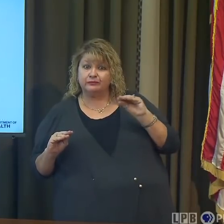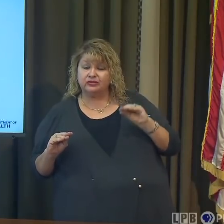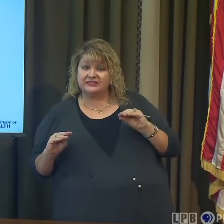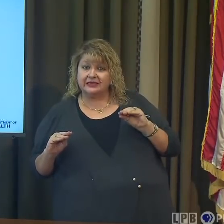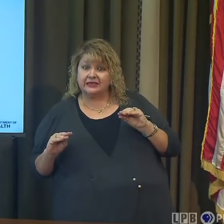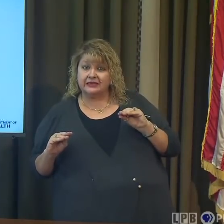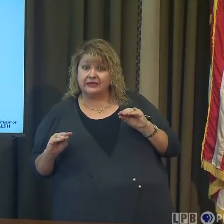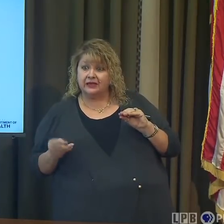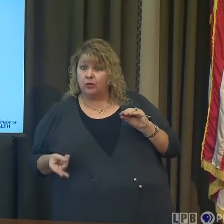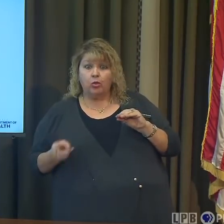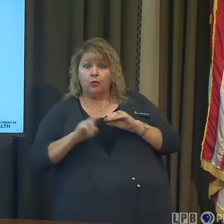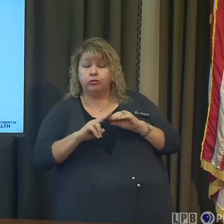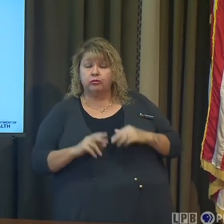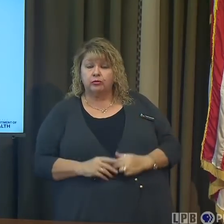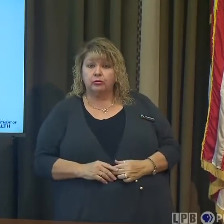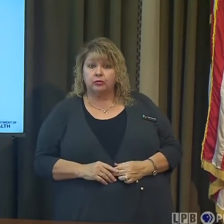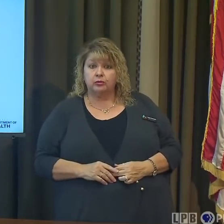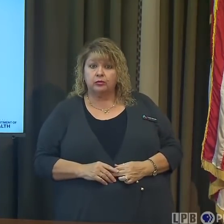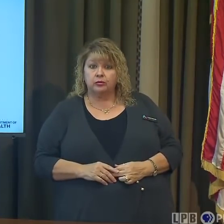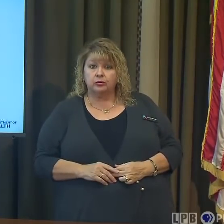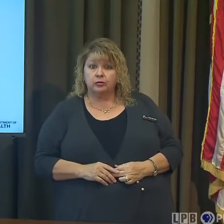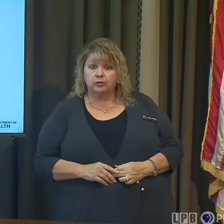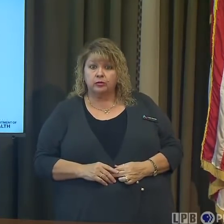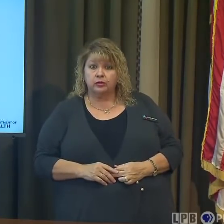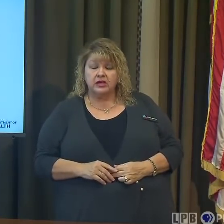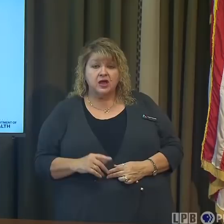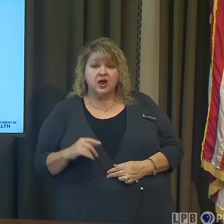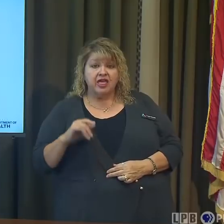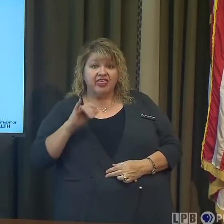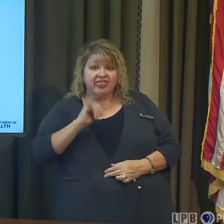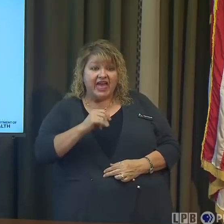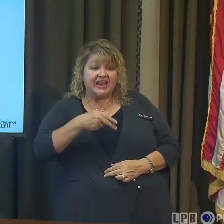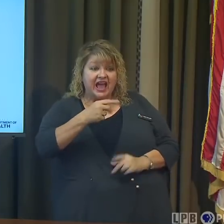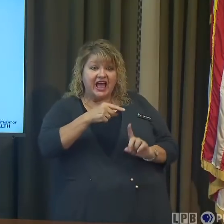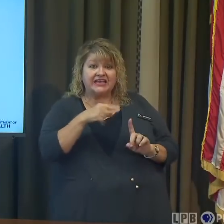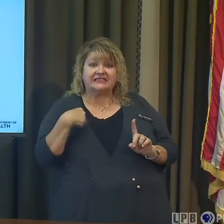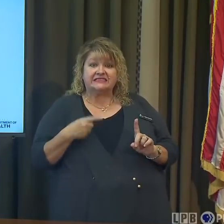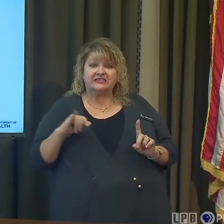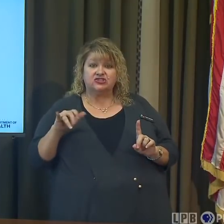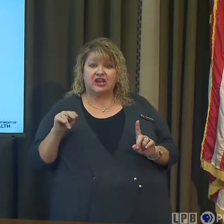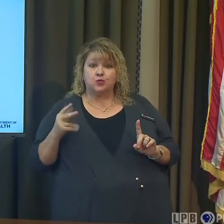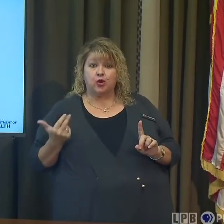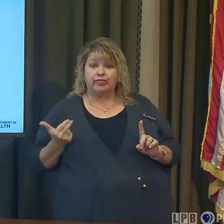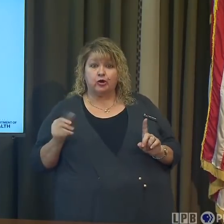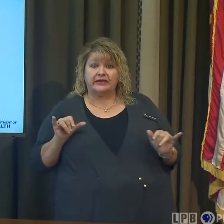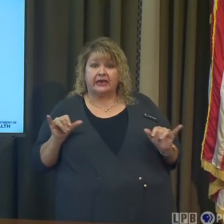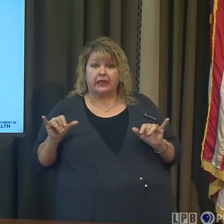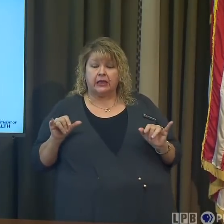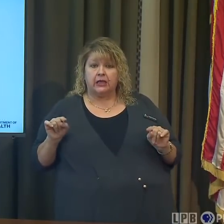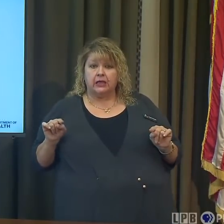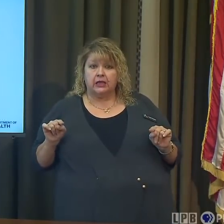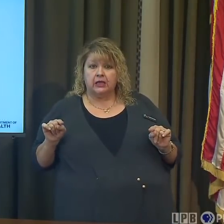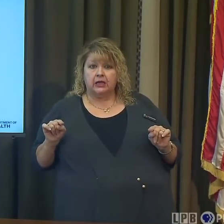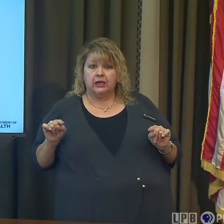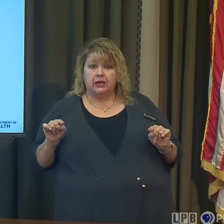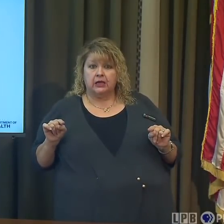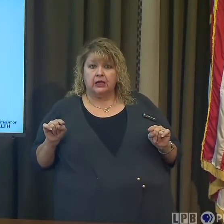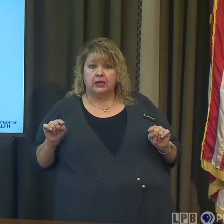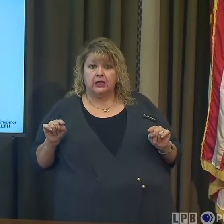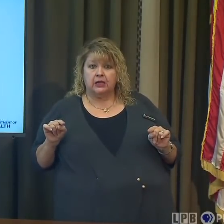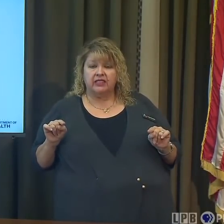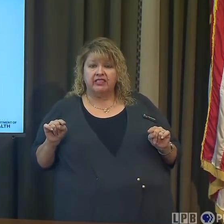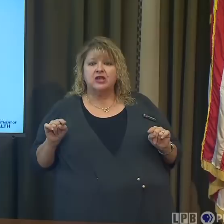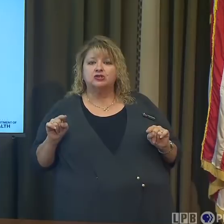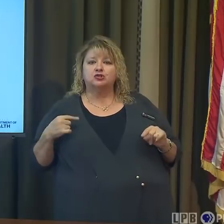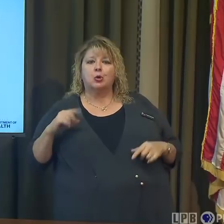8.7%. We have not been that high since January 13th. We've effectively lost 6 months